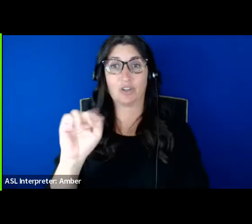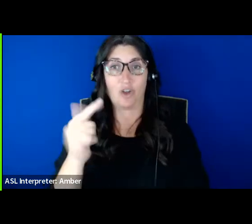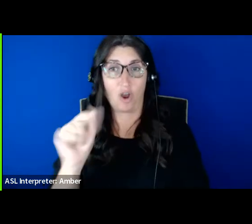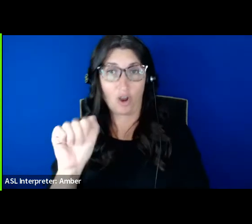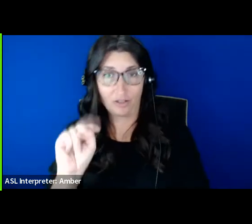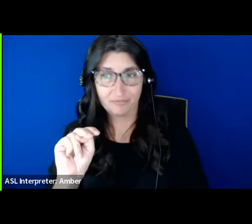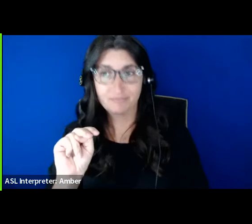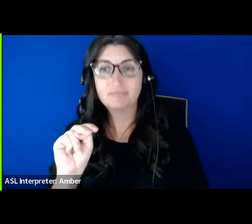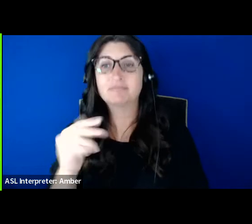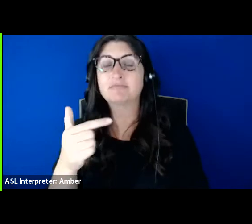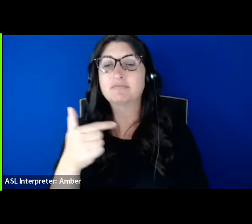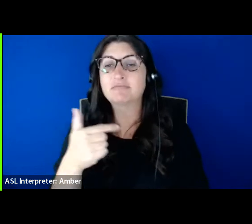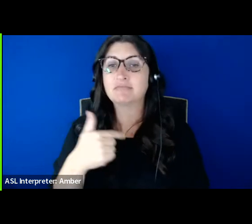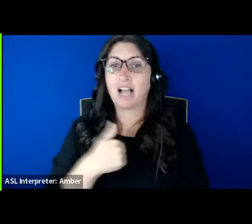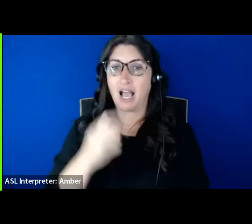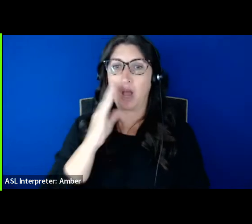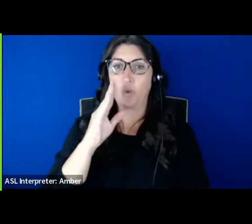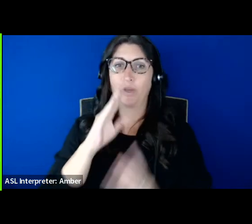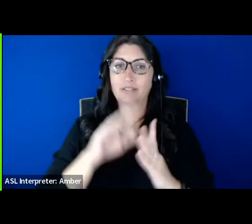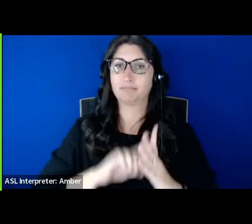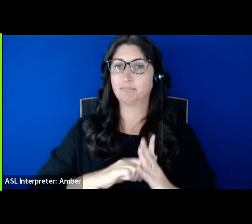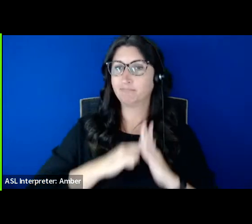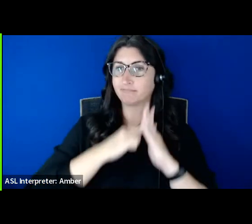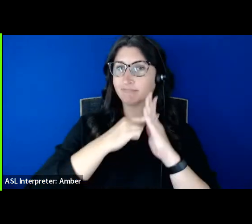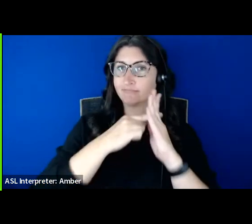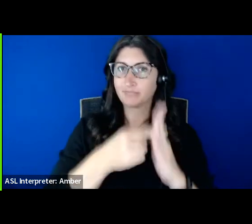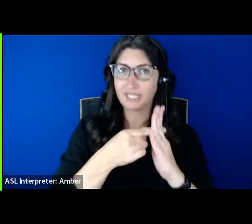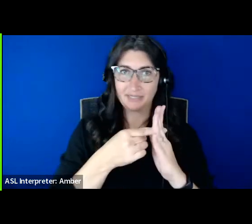I am going to begin by